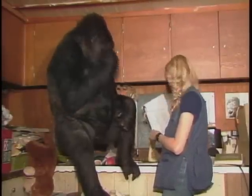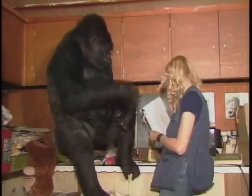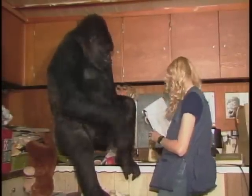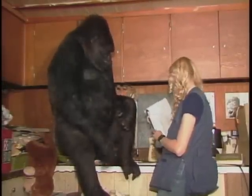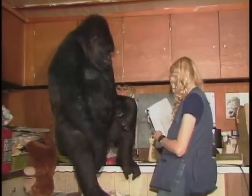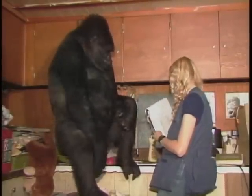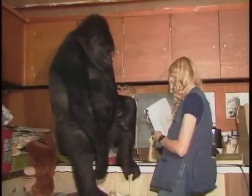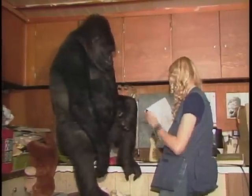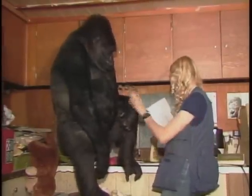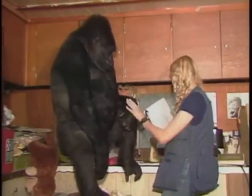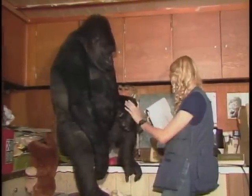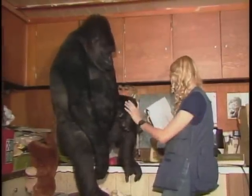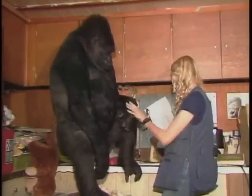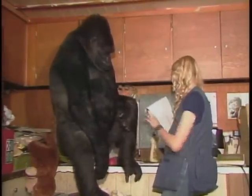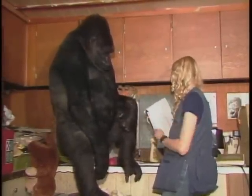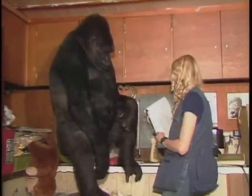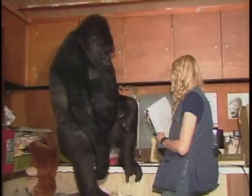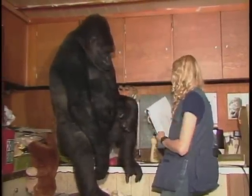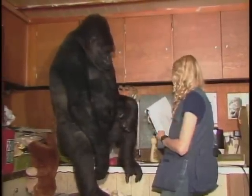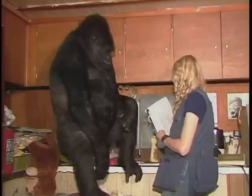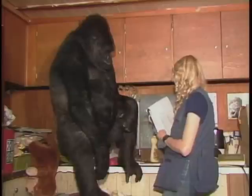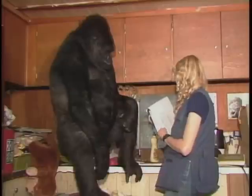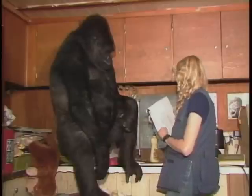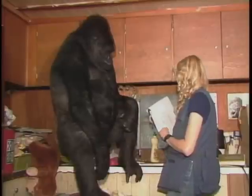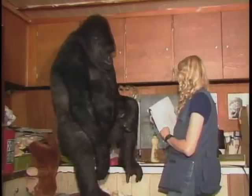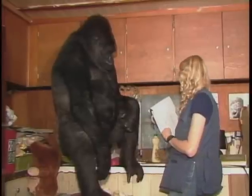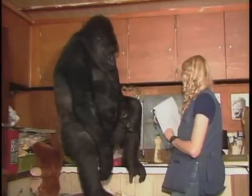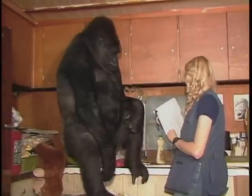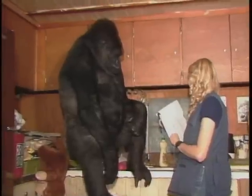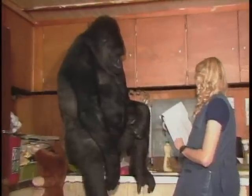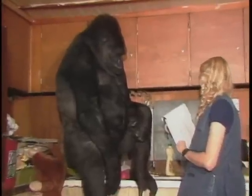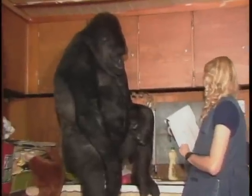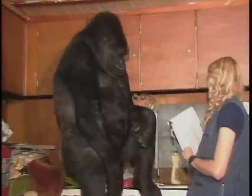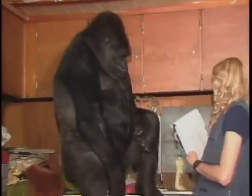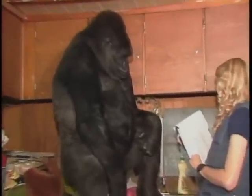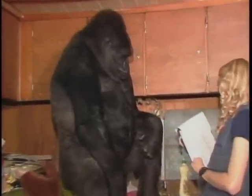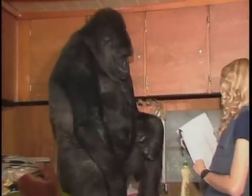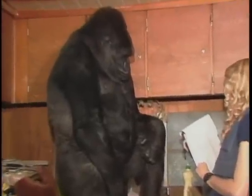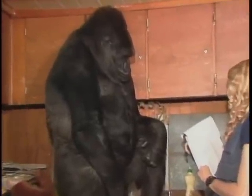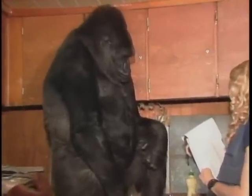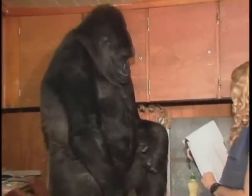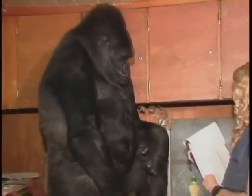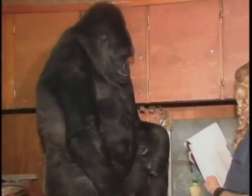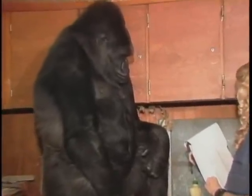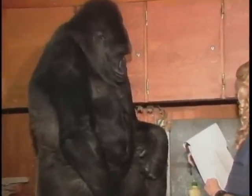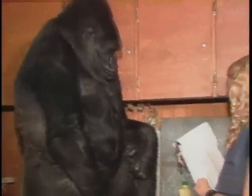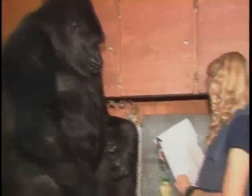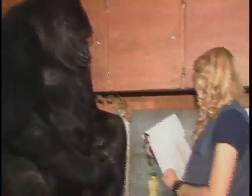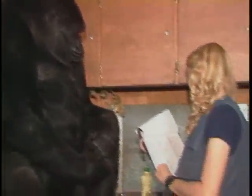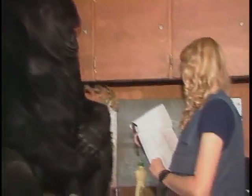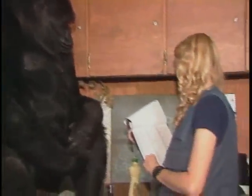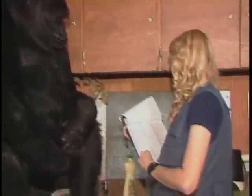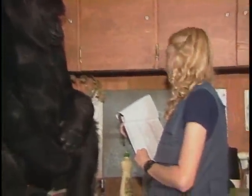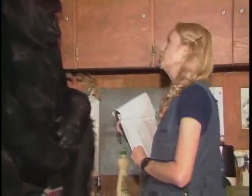Okay. You're doing real good, COCO. Okay, let's do an F word. How about fruit?